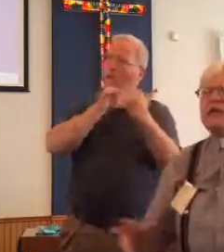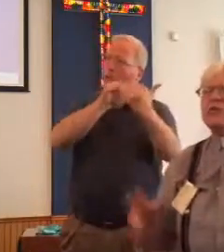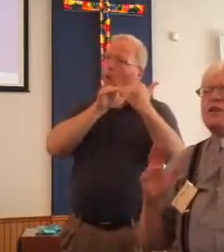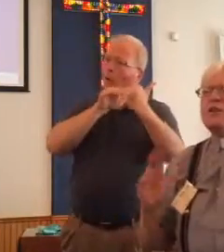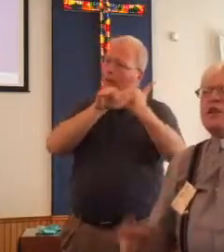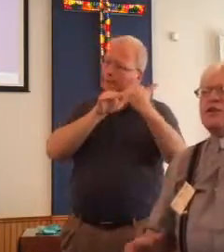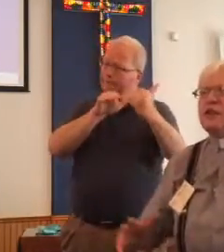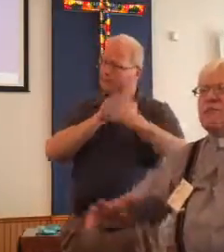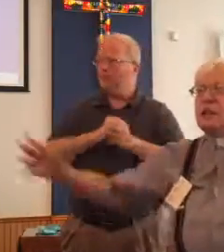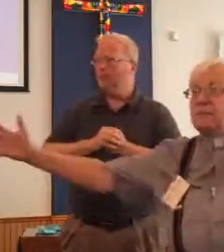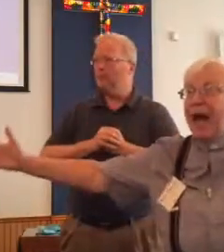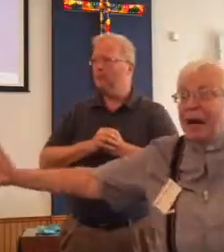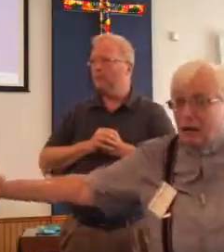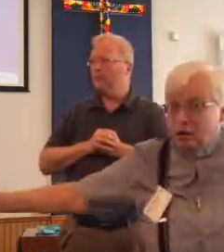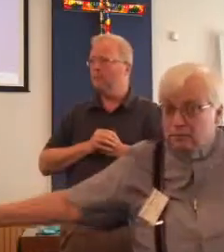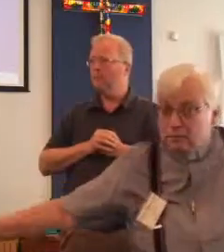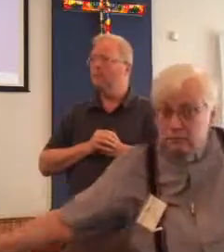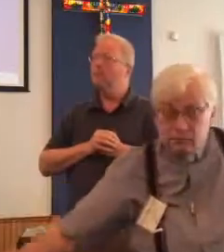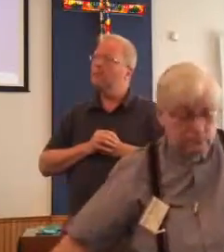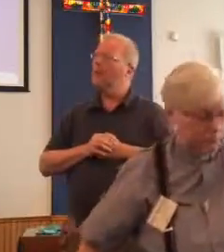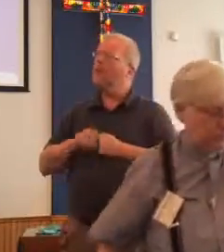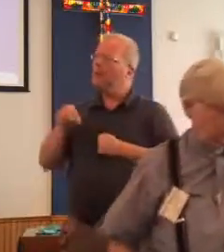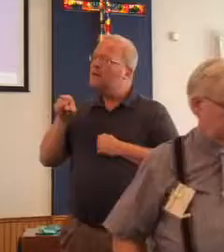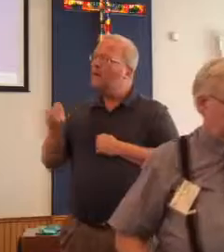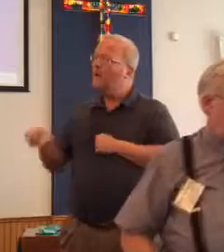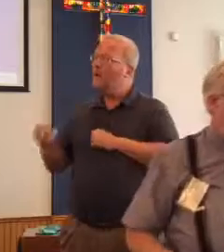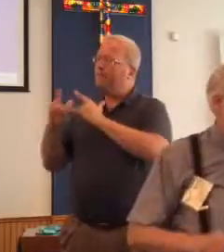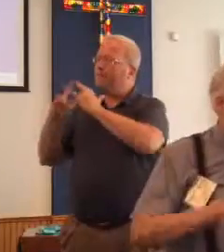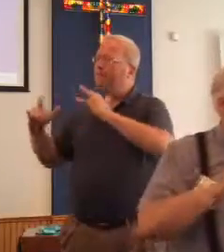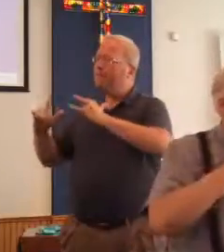And Kadesh was near to the big battle.